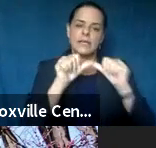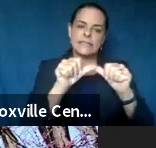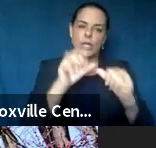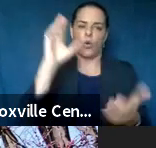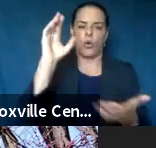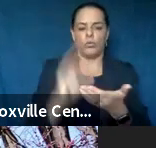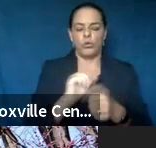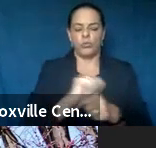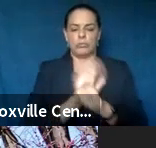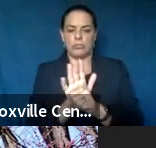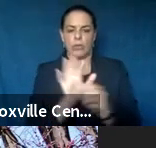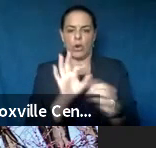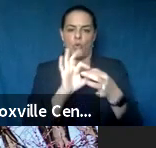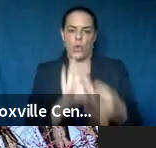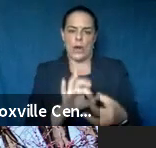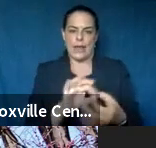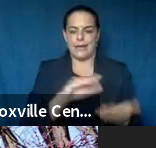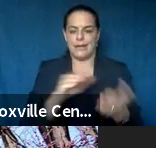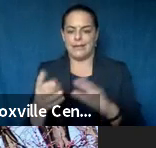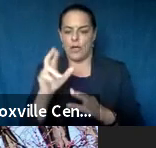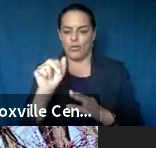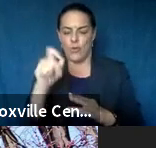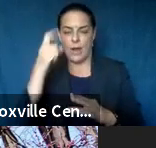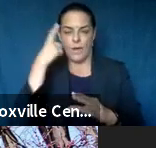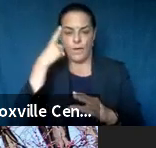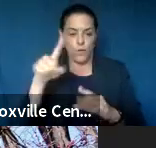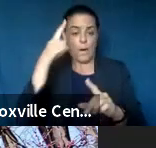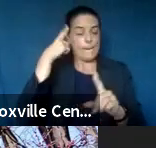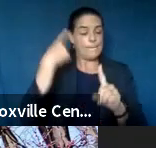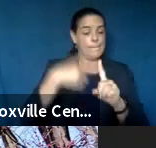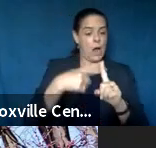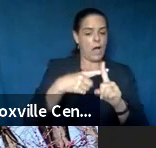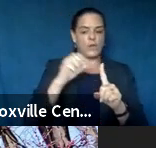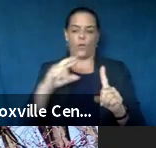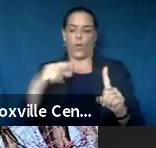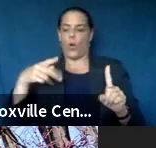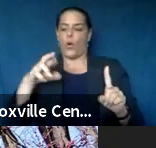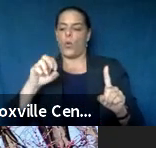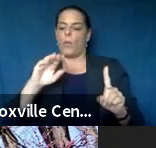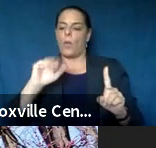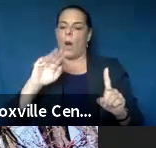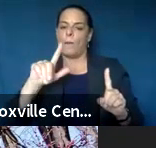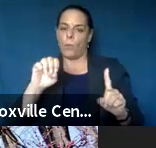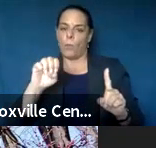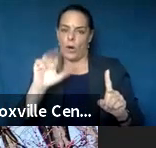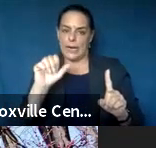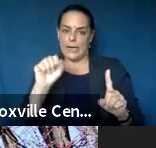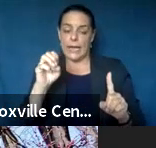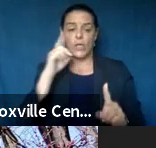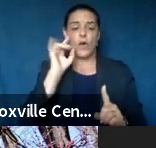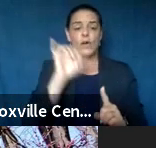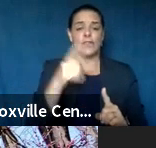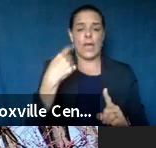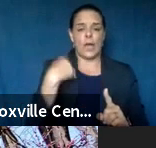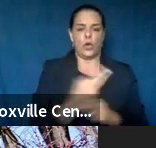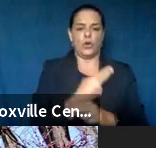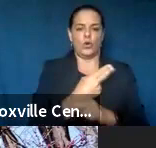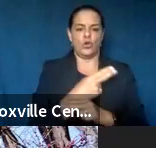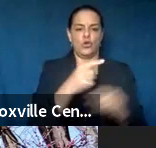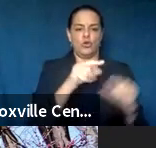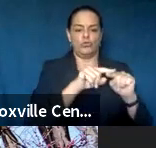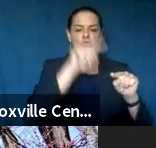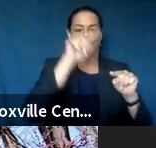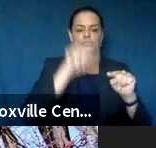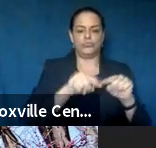decreased COVID-19 related death rate for identified positive or probable cases. For this benchmark, we use a graph that shows